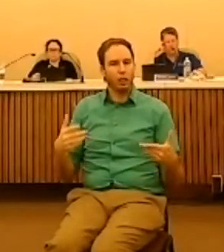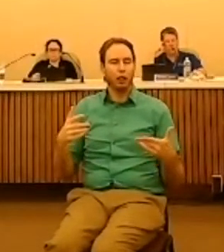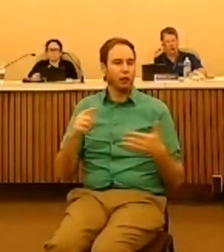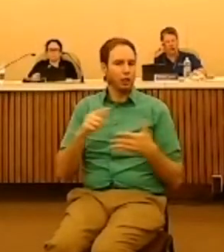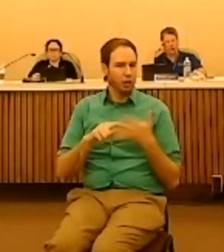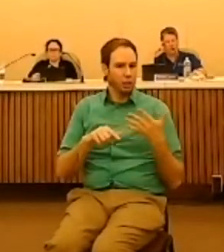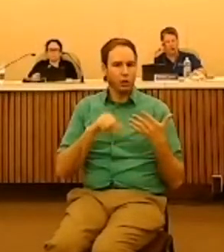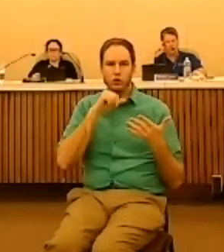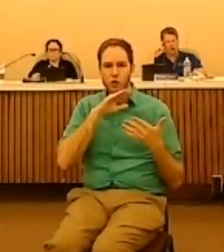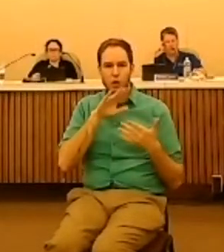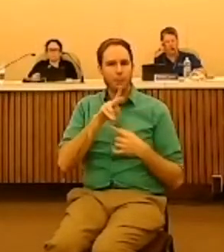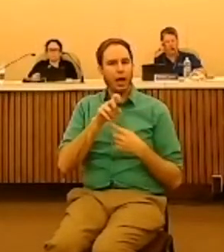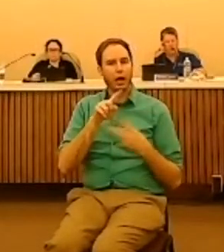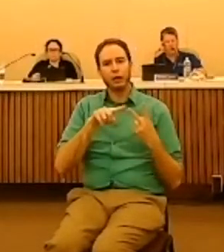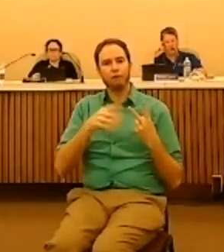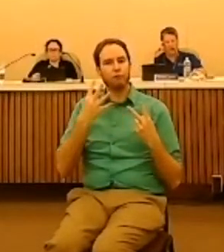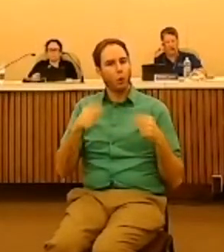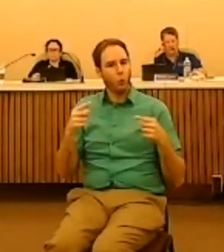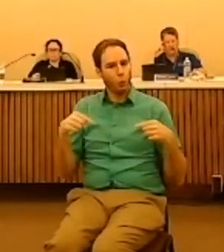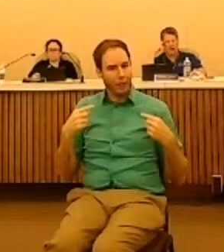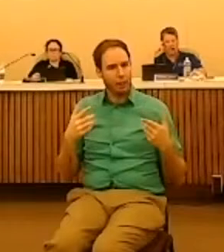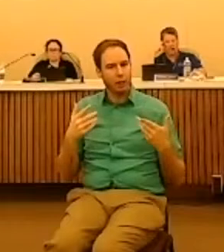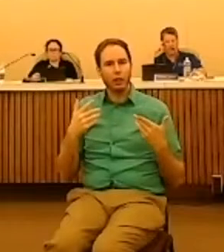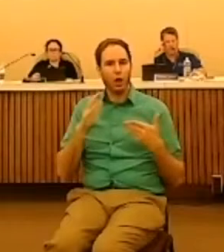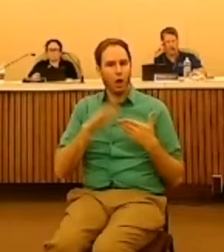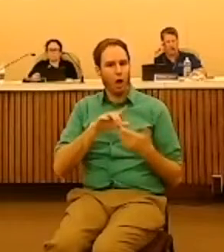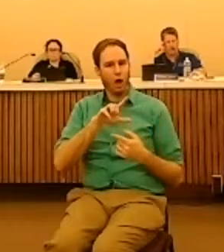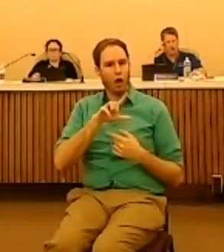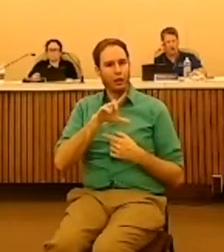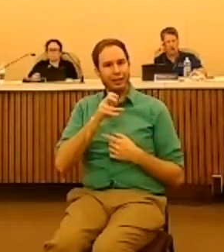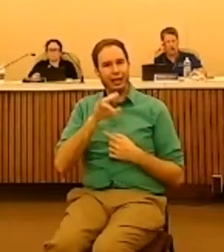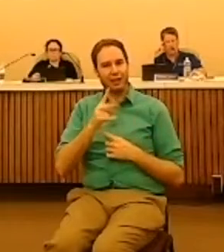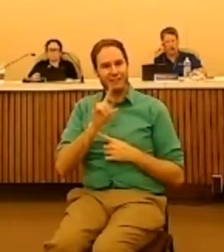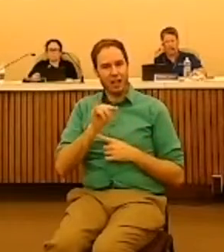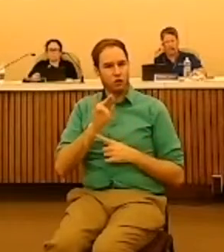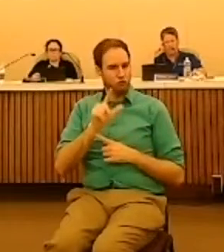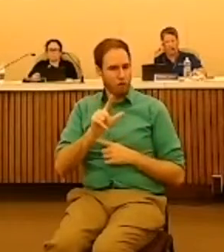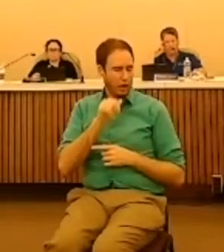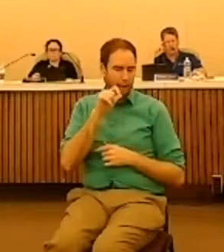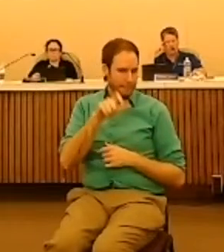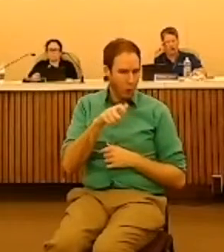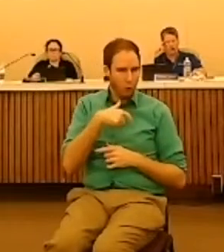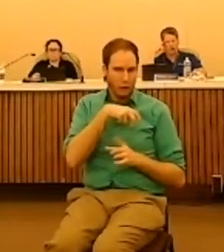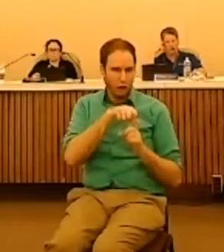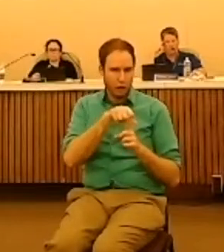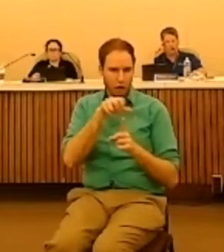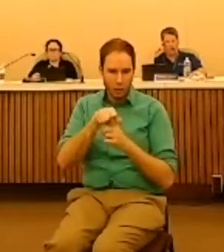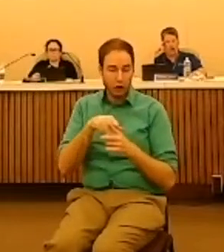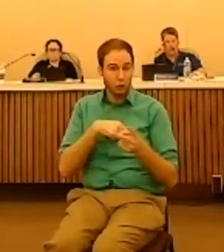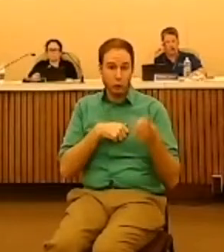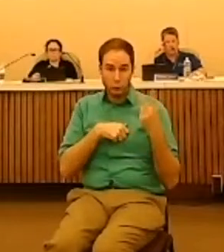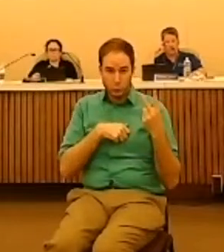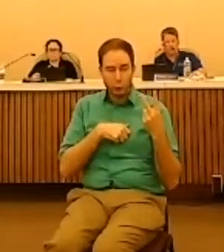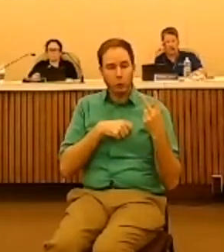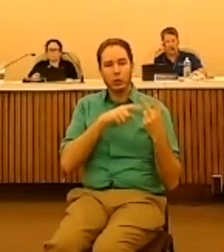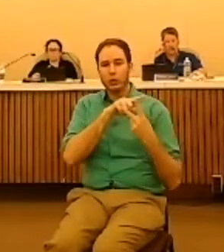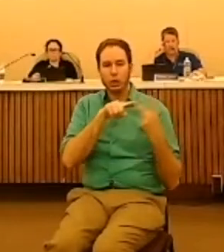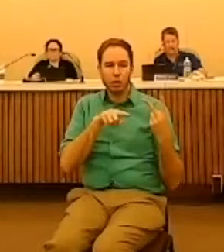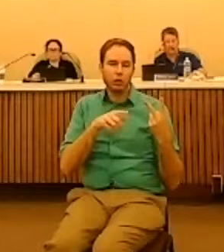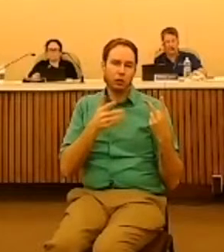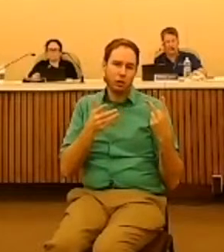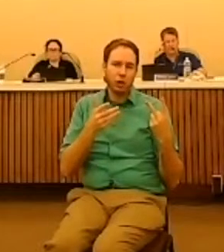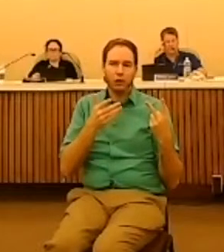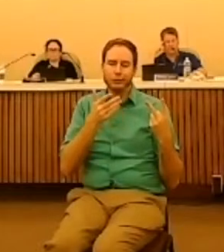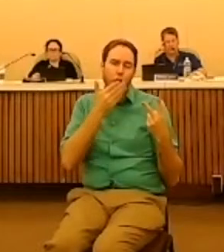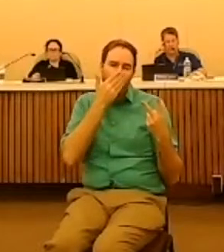so dirt bikes or four-wheelers on Lehigh Valley Trail. Two of the individuals we caught were basically